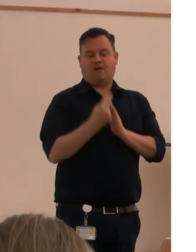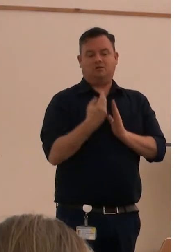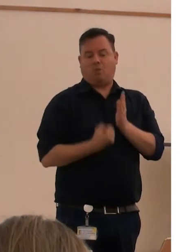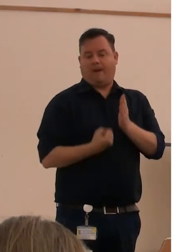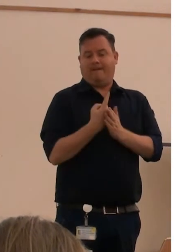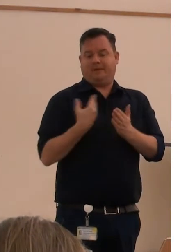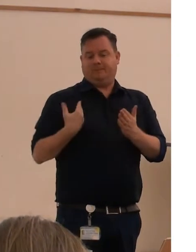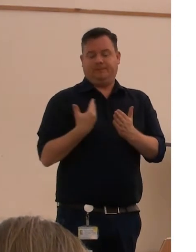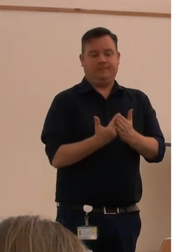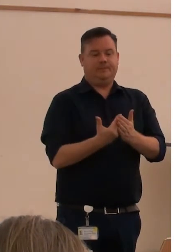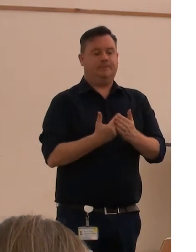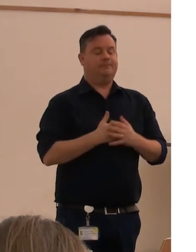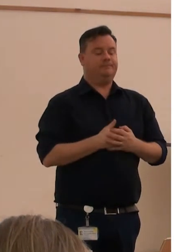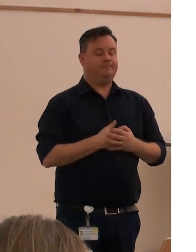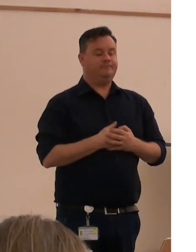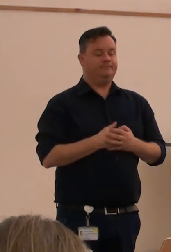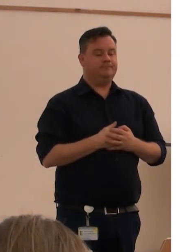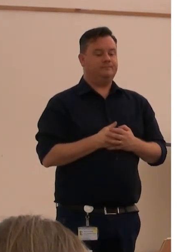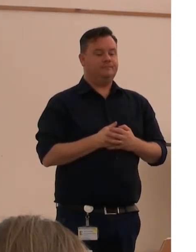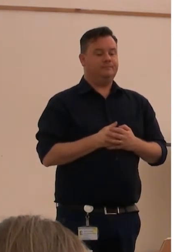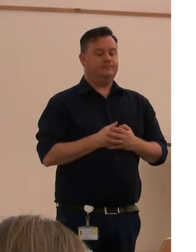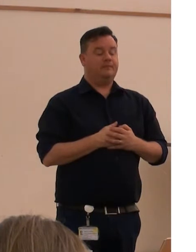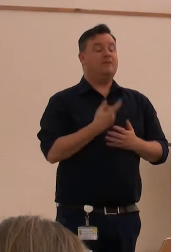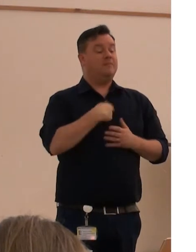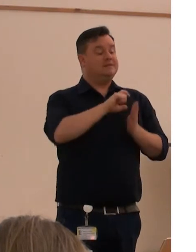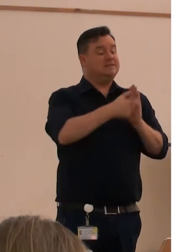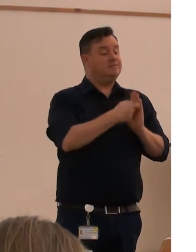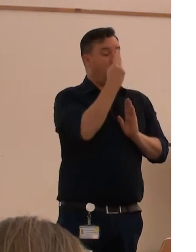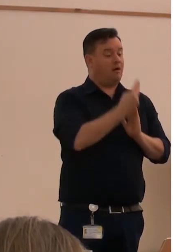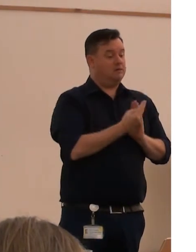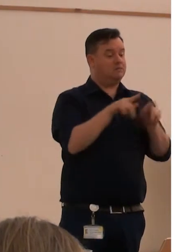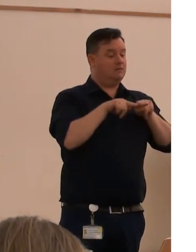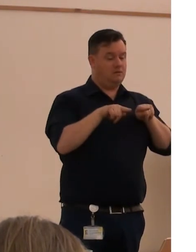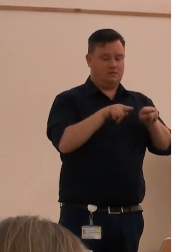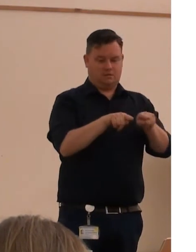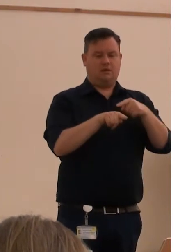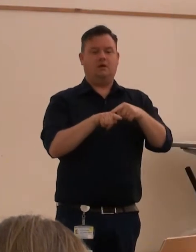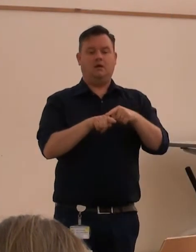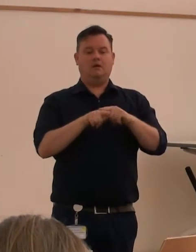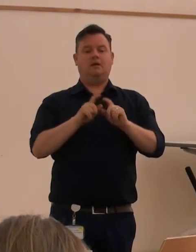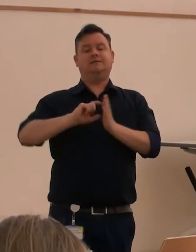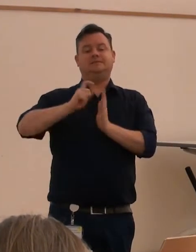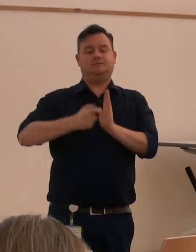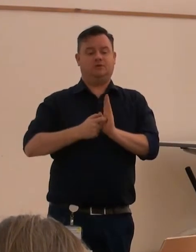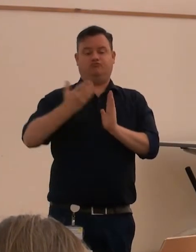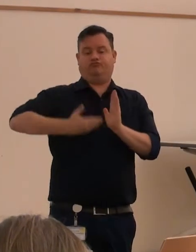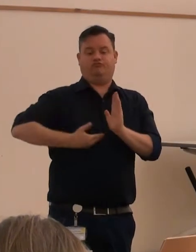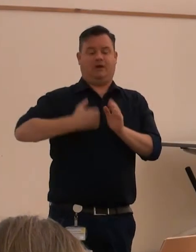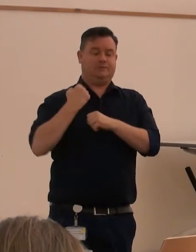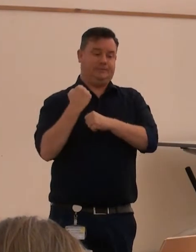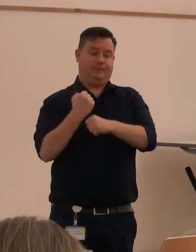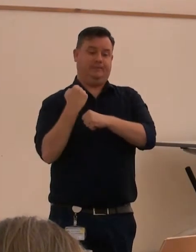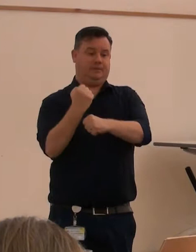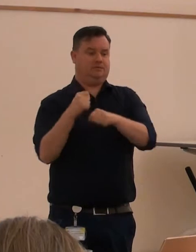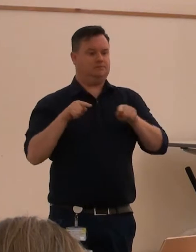But this is what you like to grow alongside the distance of your writing. And many of the first wave of disabled artists call themselves